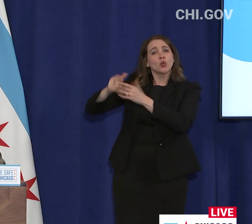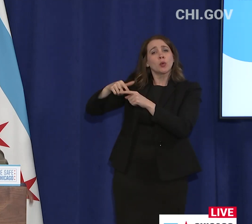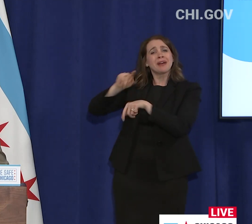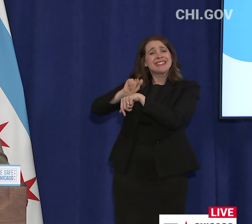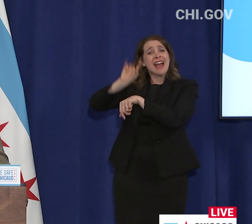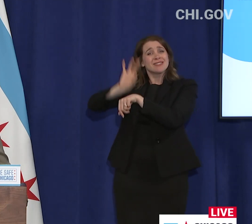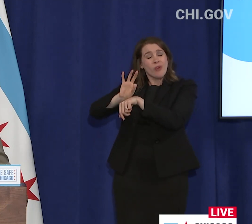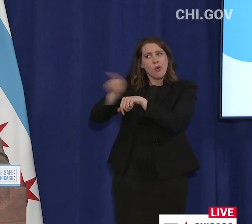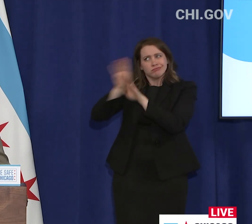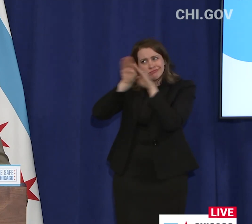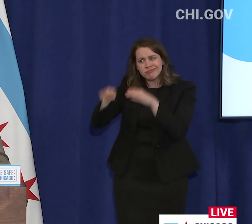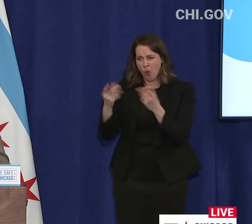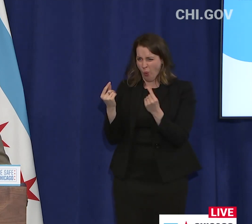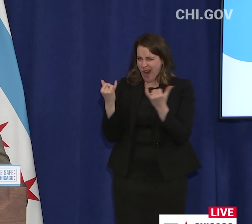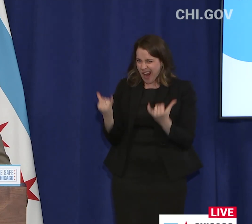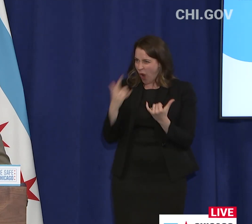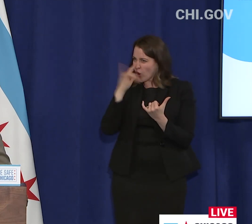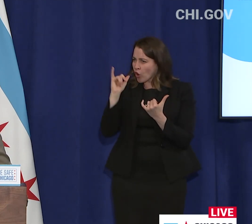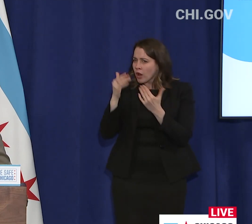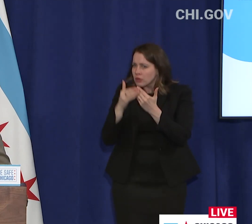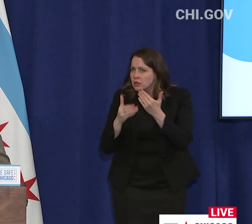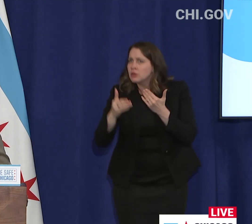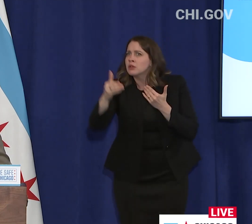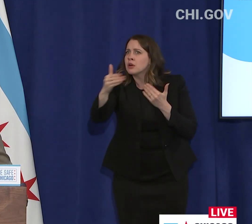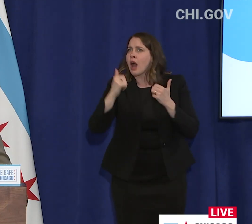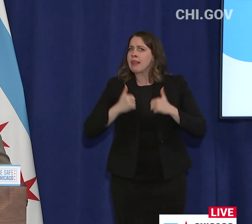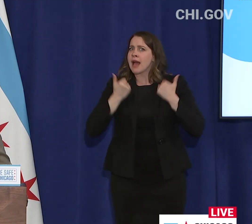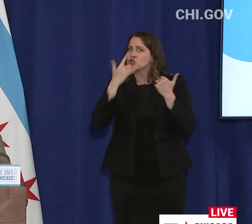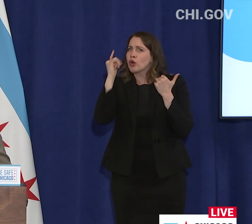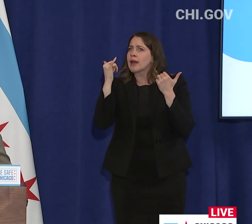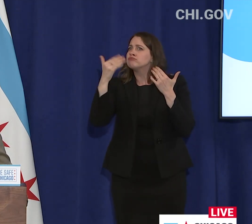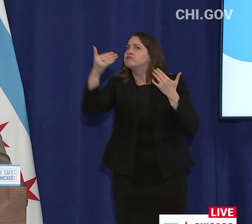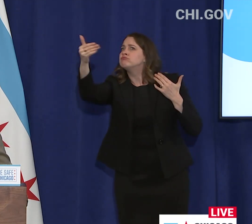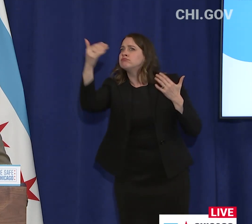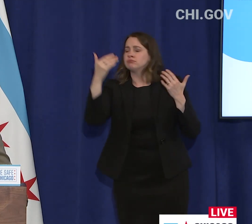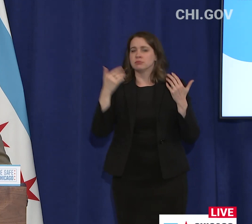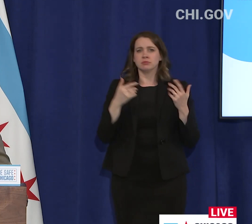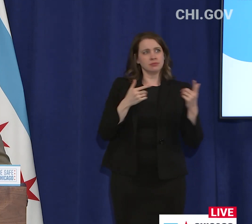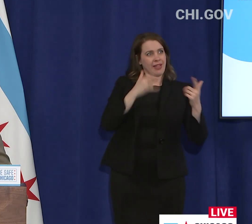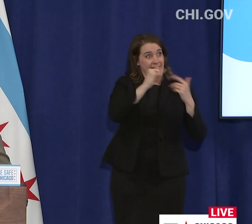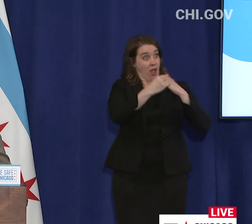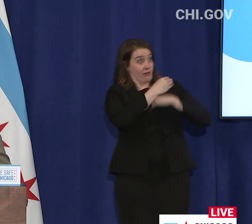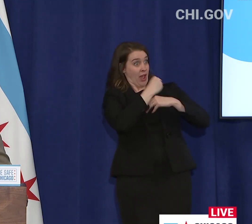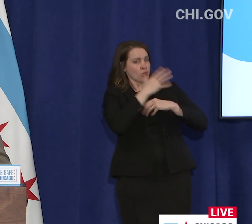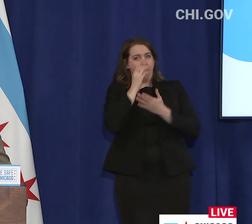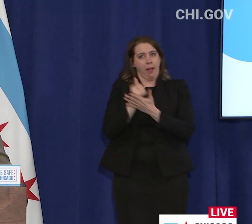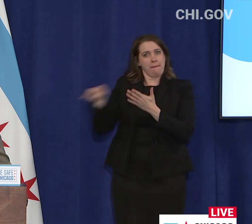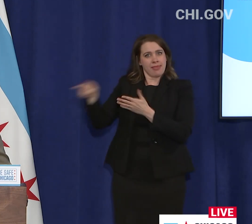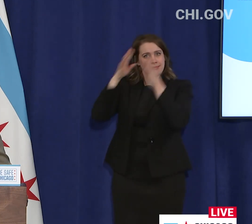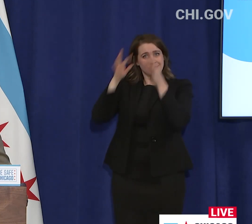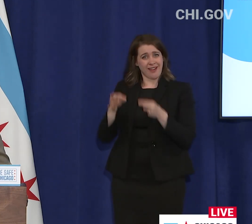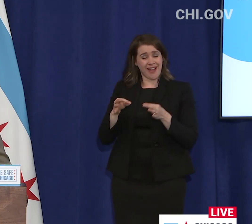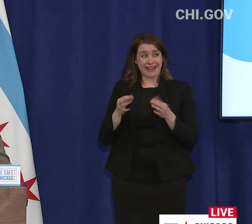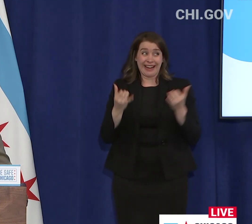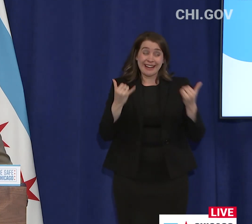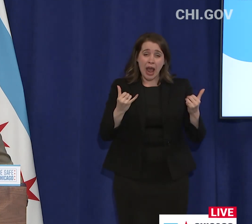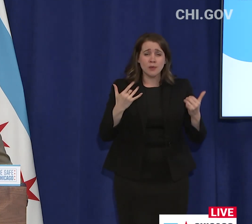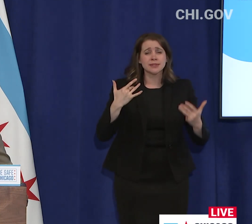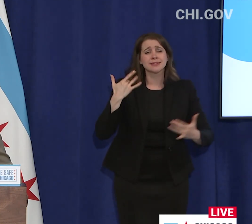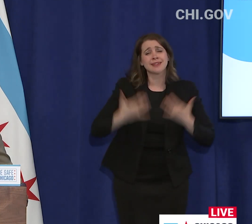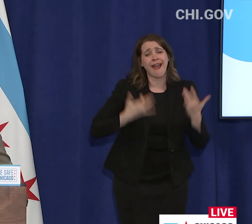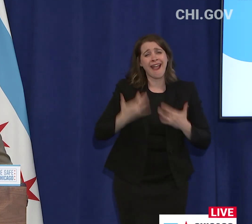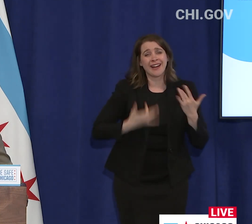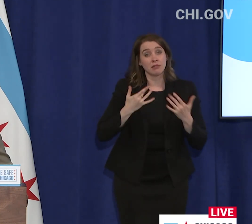beyond. Folks, this is an exciting moment for our city. The world will be watching how we